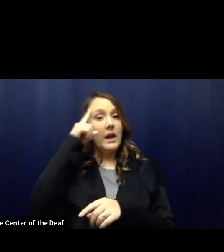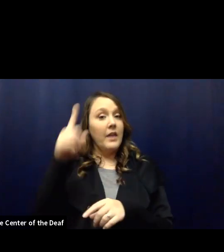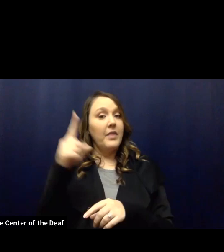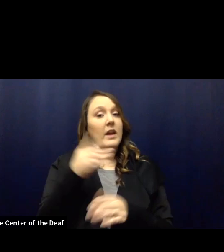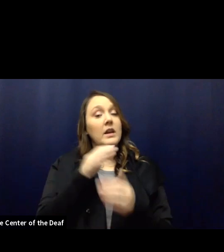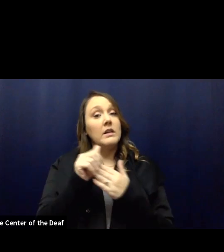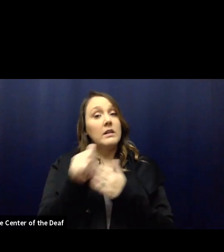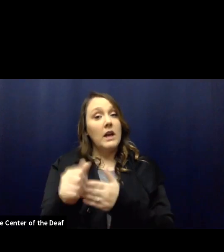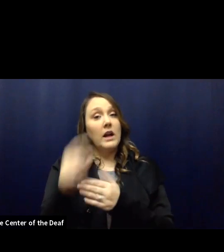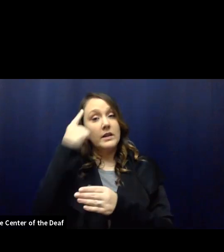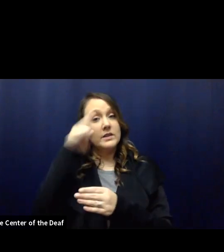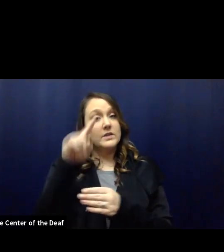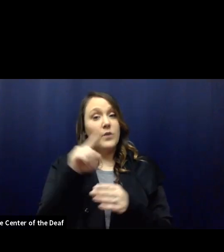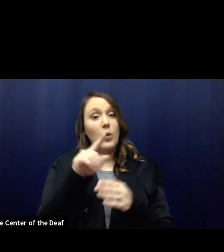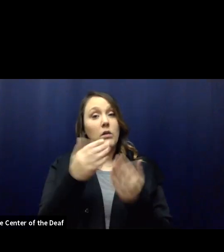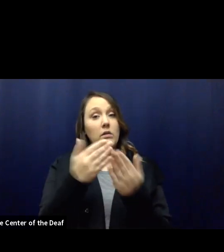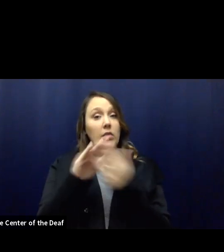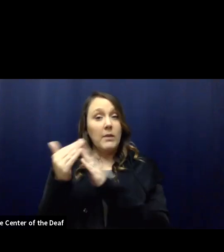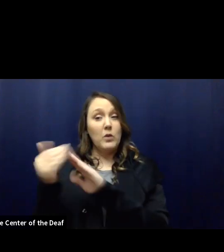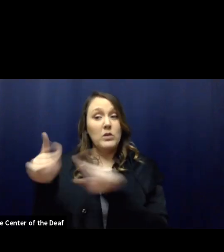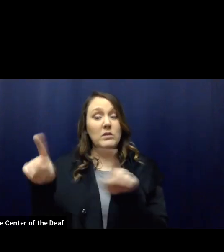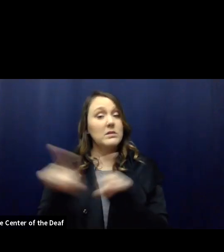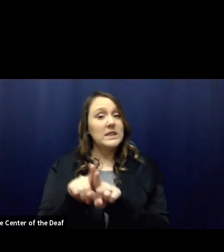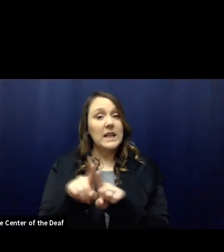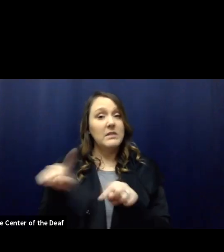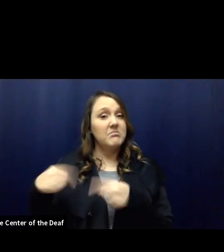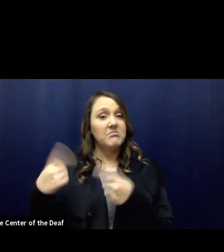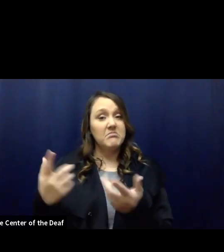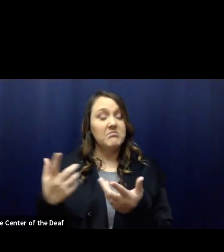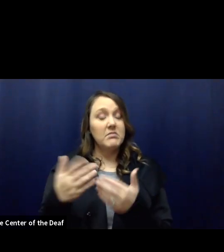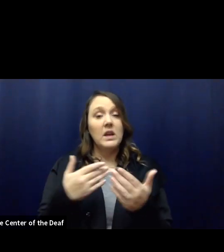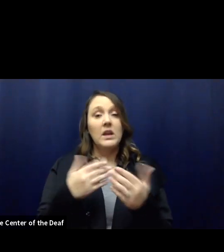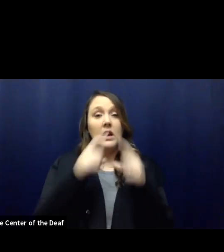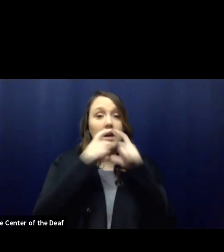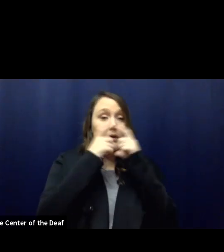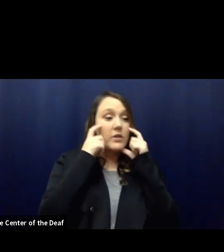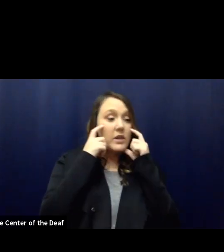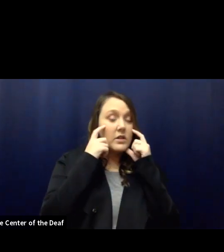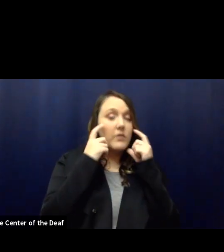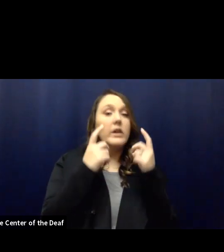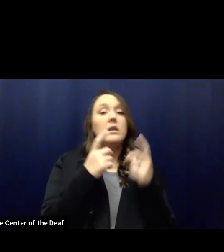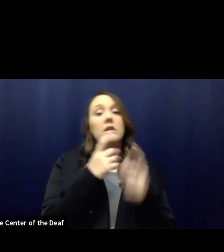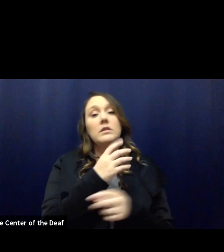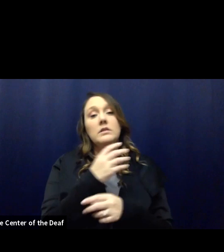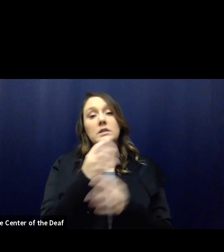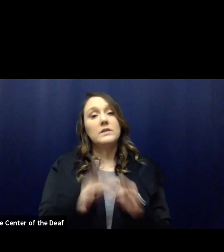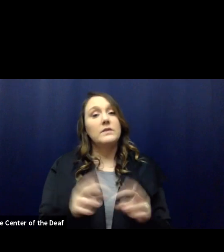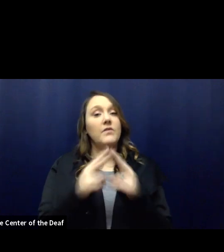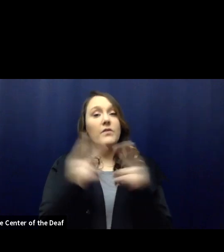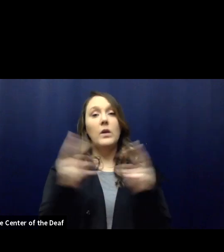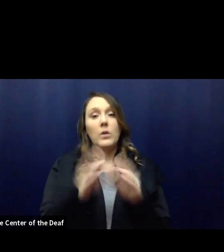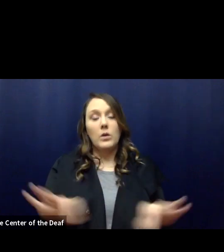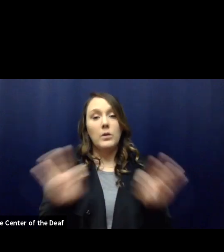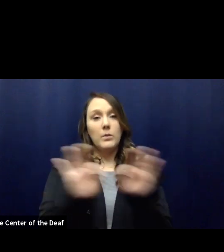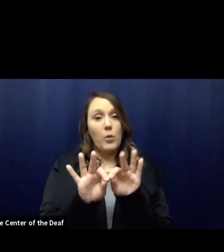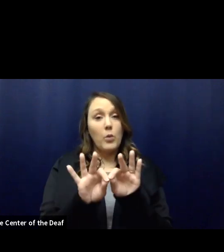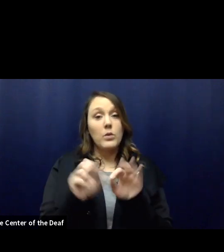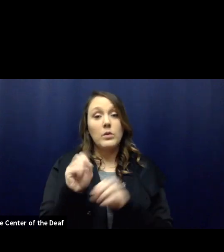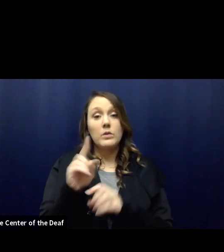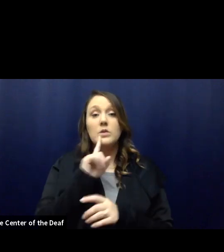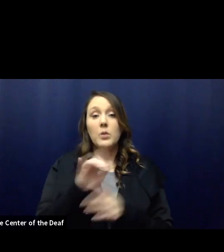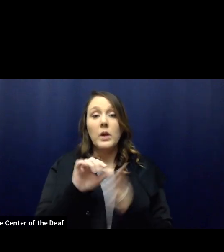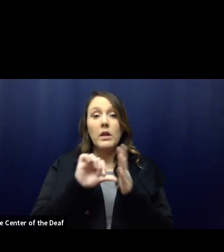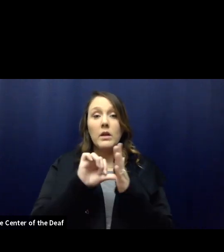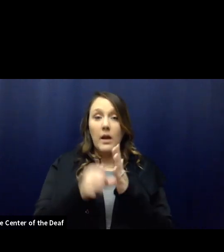for the community is still the same, and it's covering, wearing your face coverings is very important. And so it just reiterates